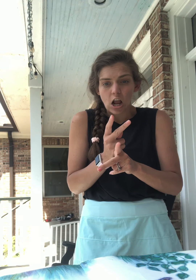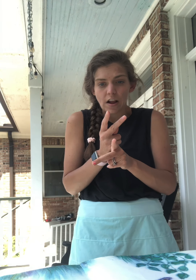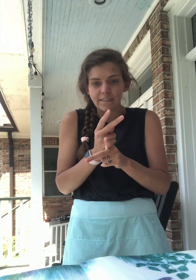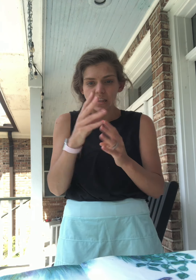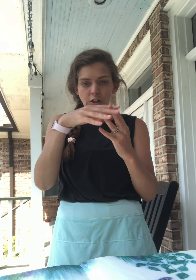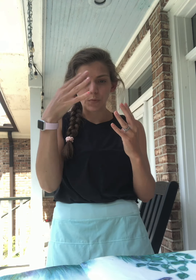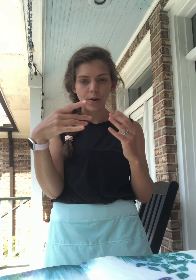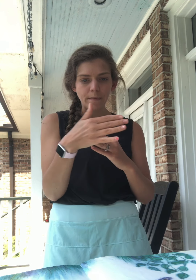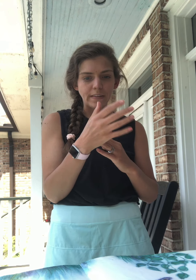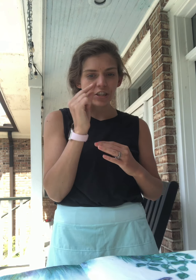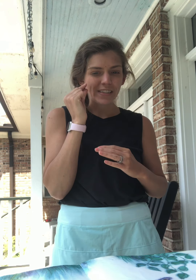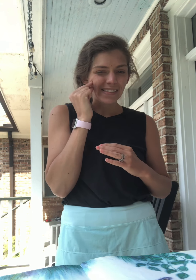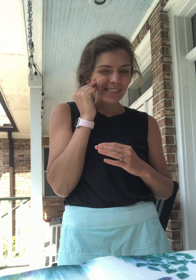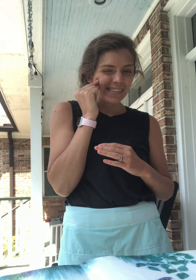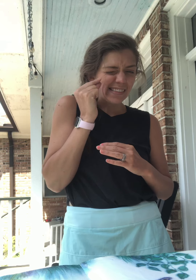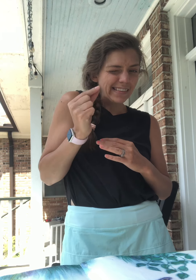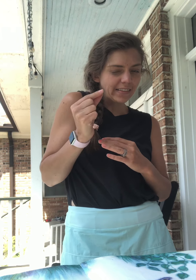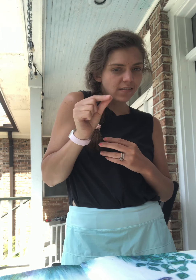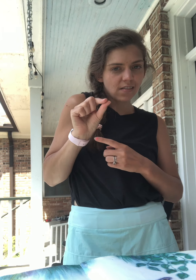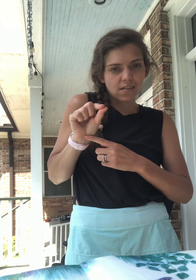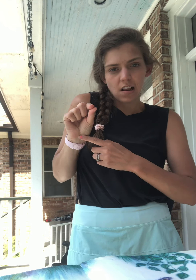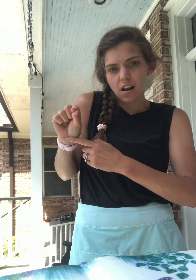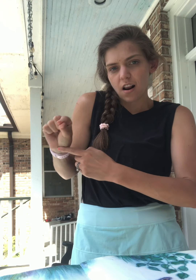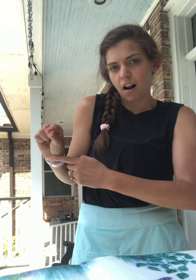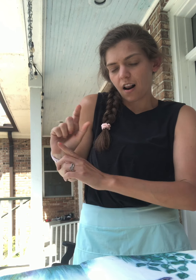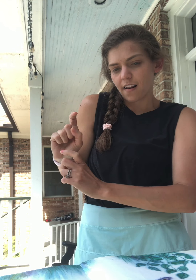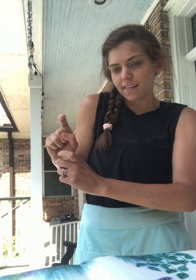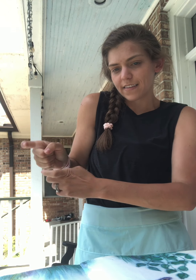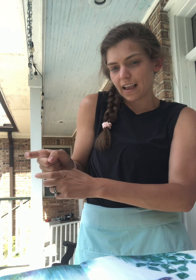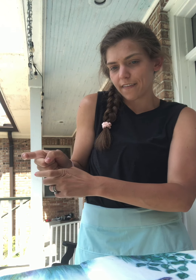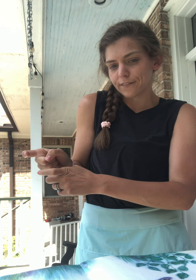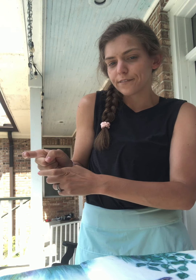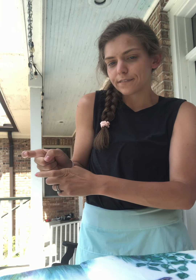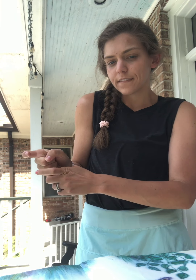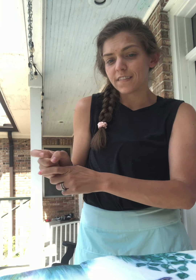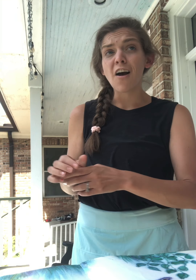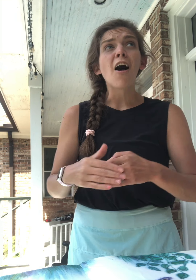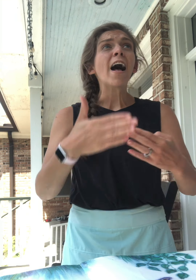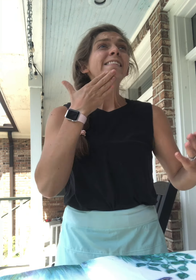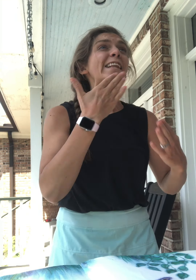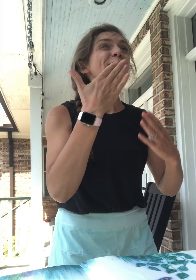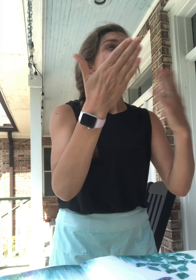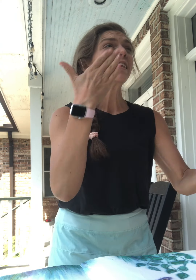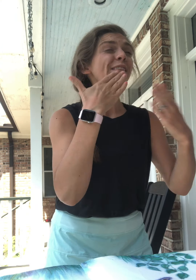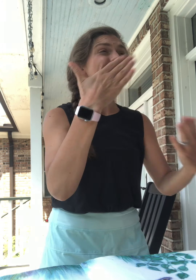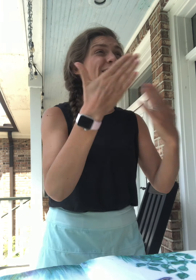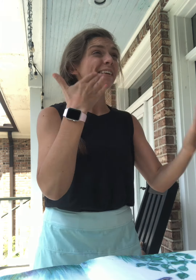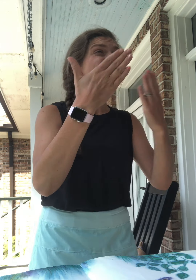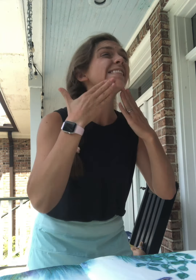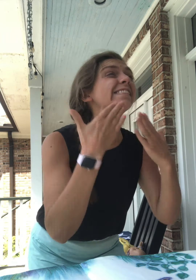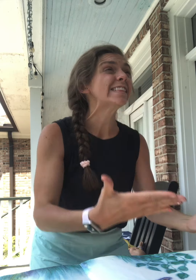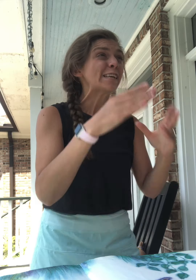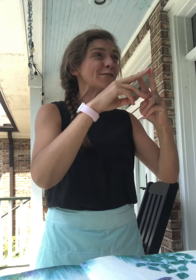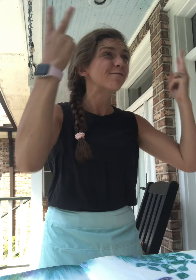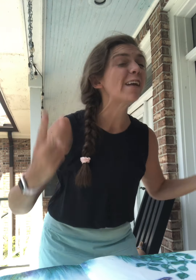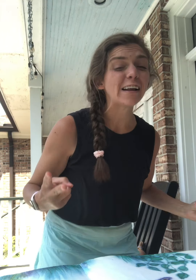Carefully, the rainbow fish pulled out the smallest scale and gave it to the little fish. Thank you, thank you